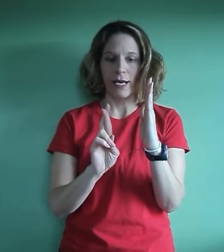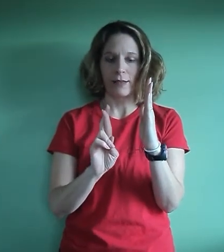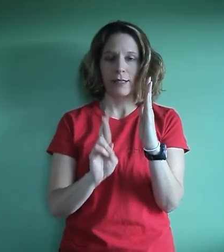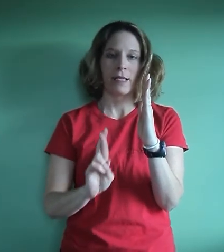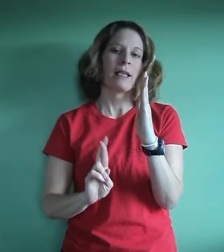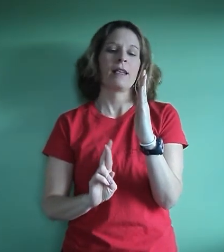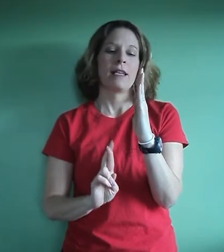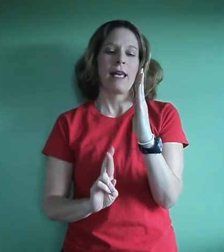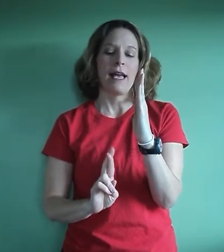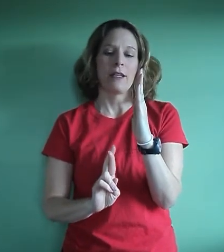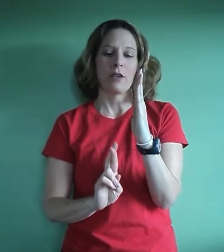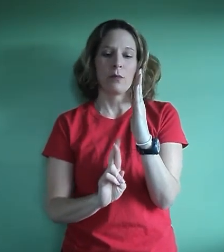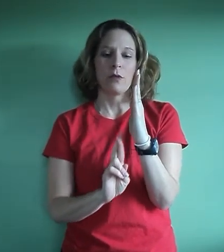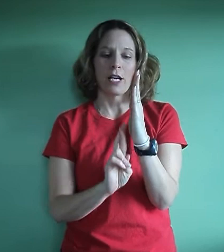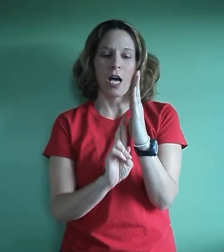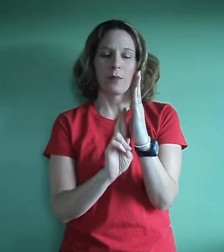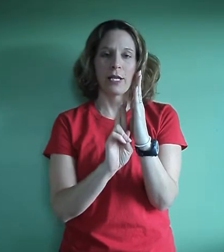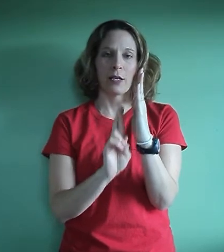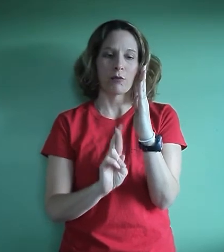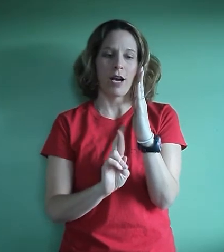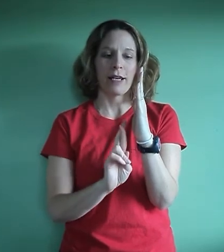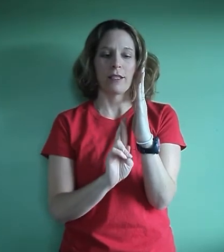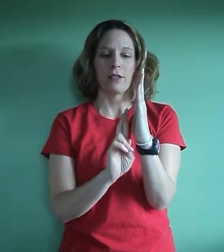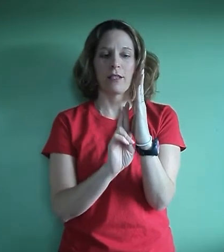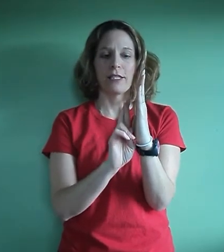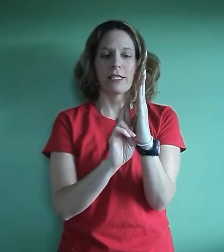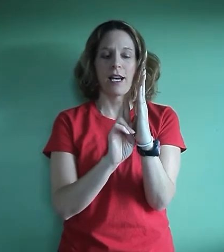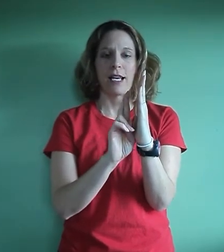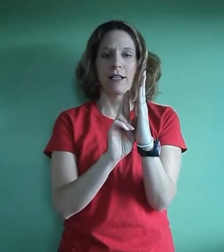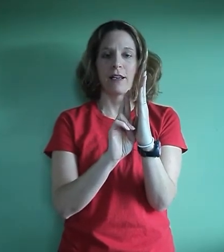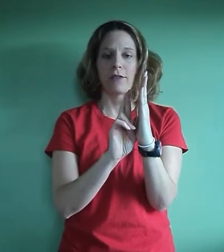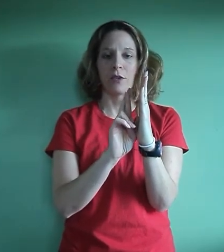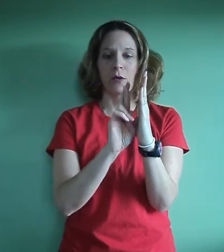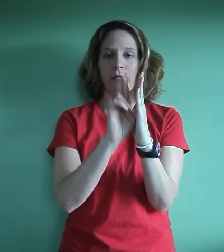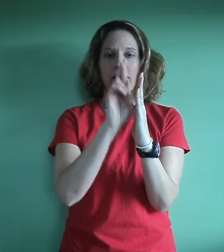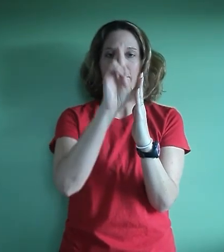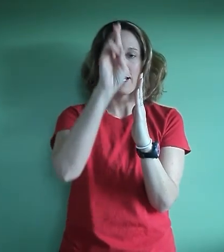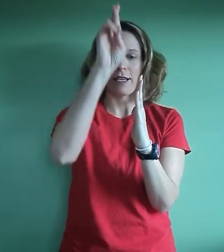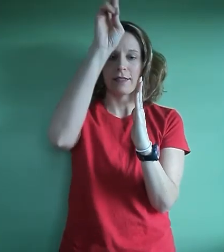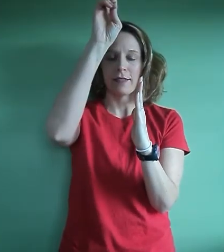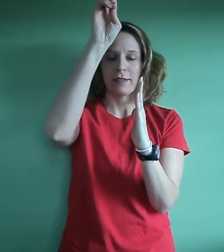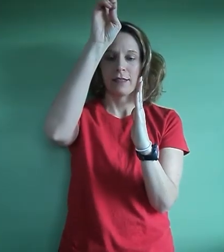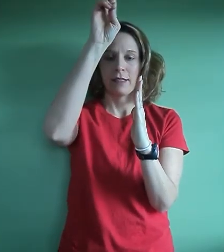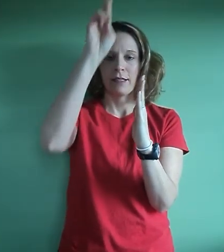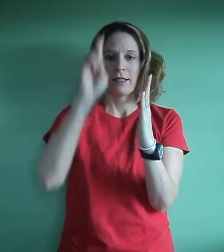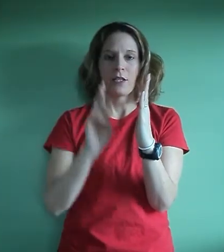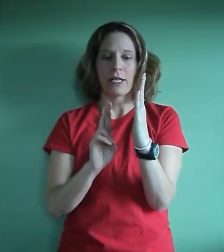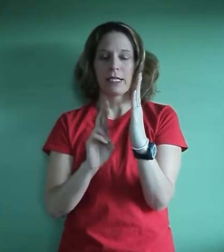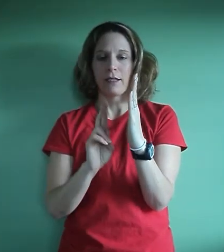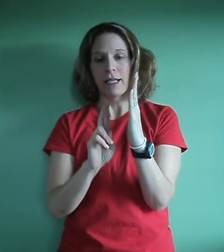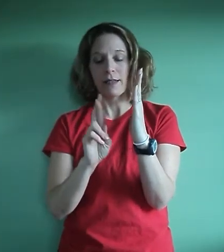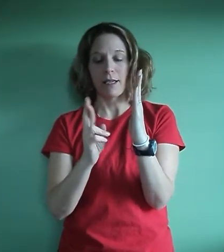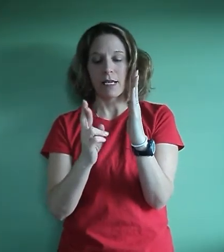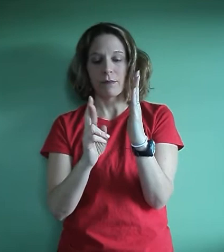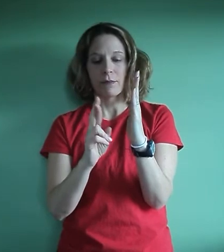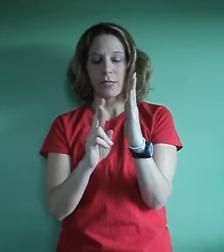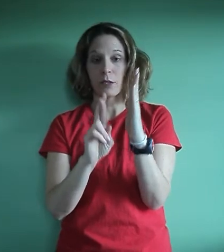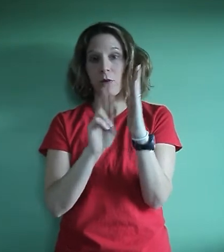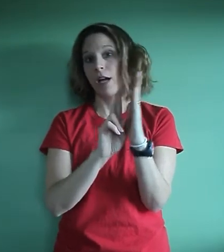hand and move it up like a rocket along the side of your left hand. So that's kind of like the rocket where